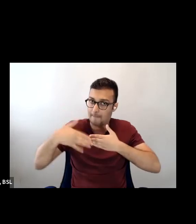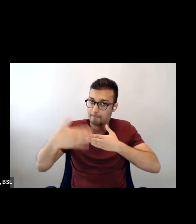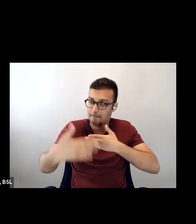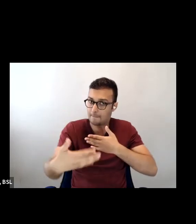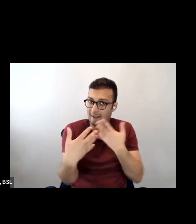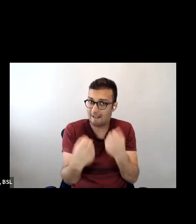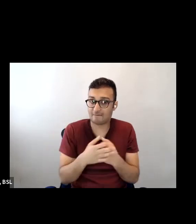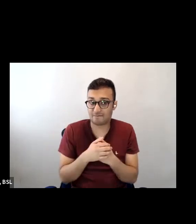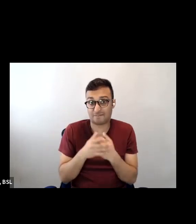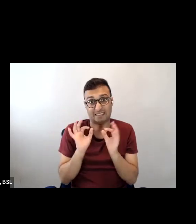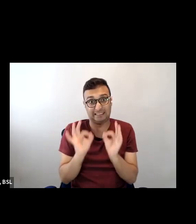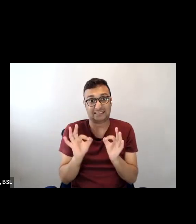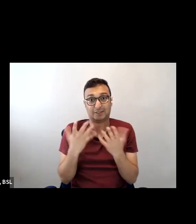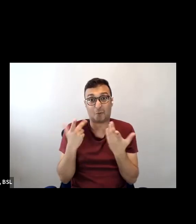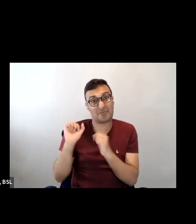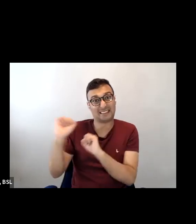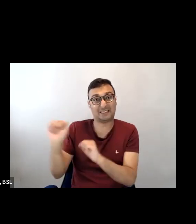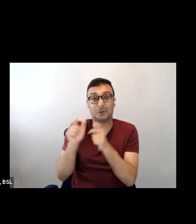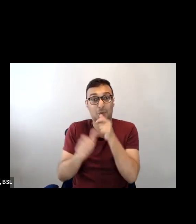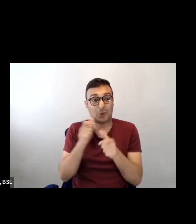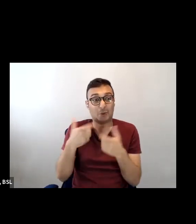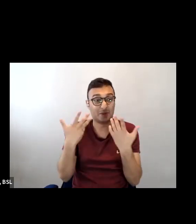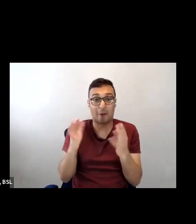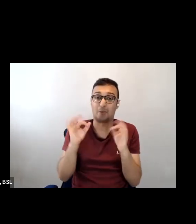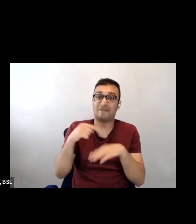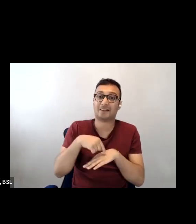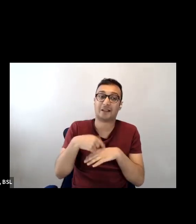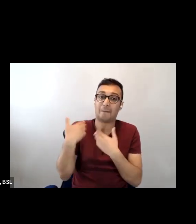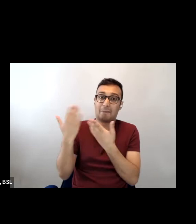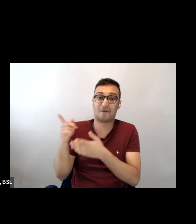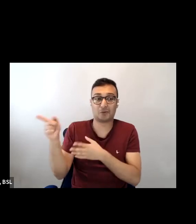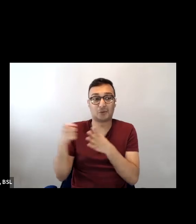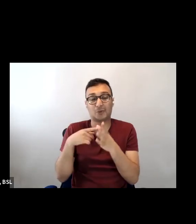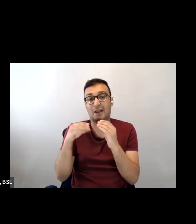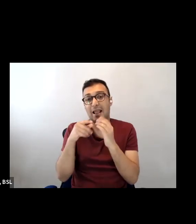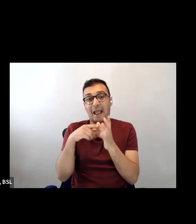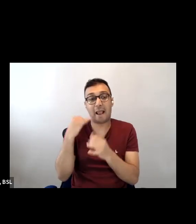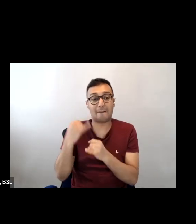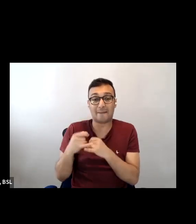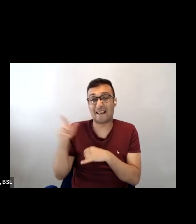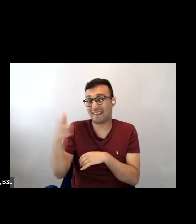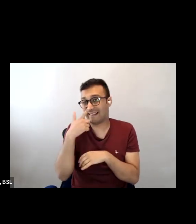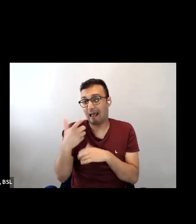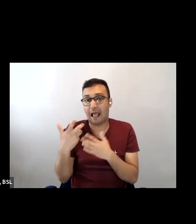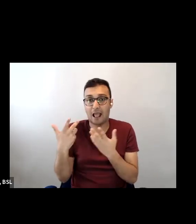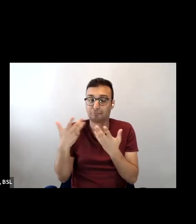I will give Abbas to reflect some of